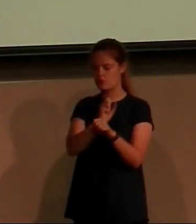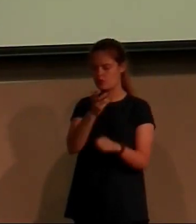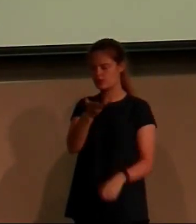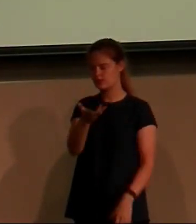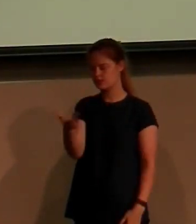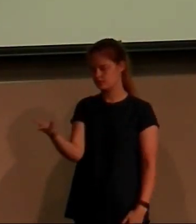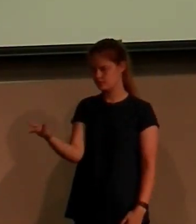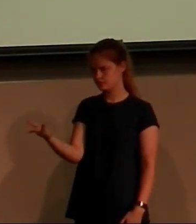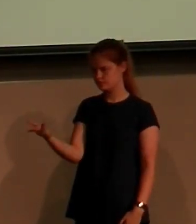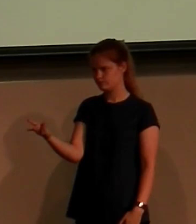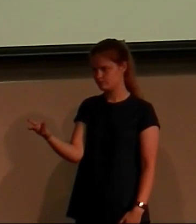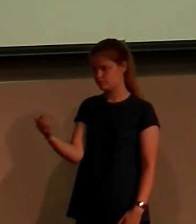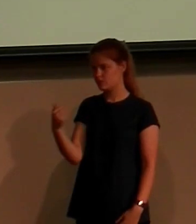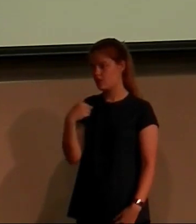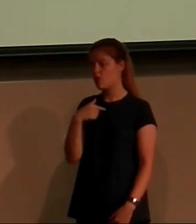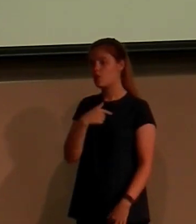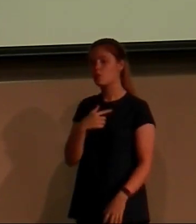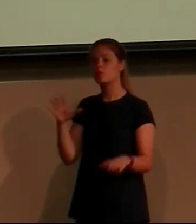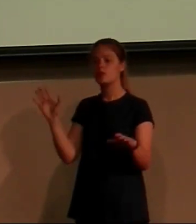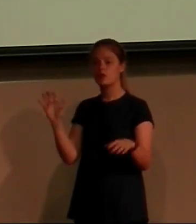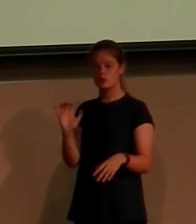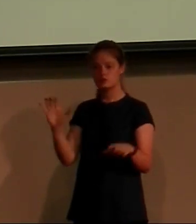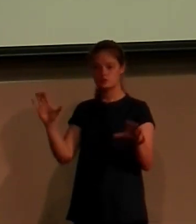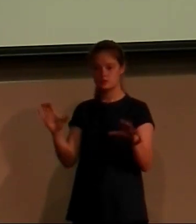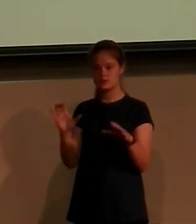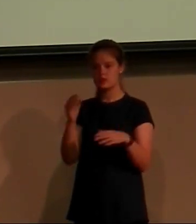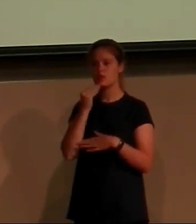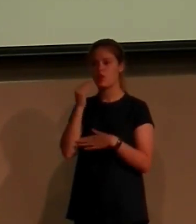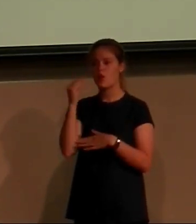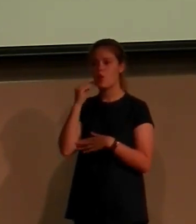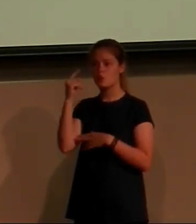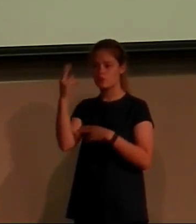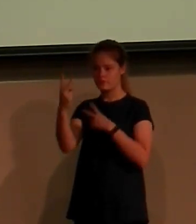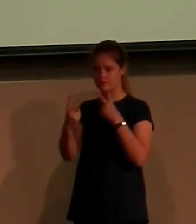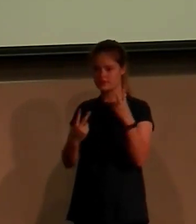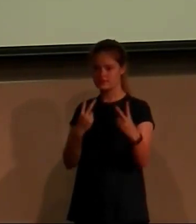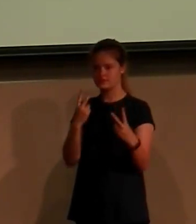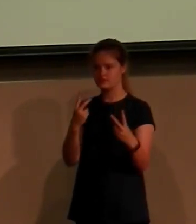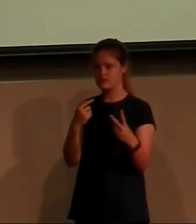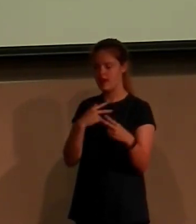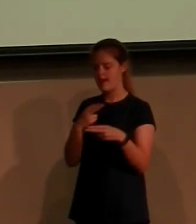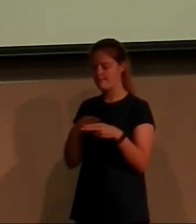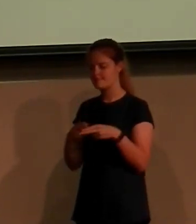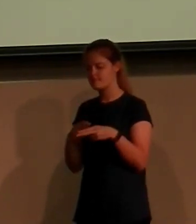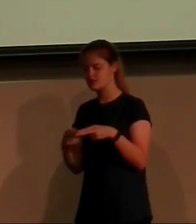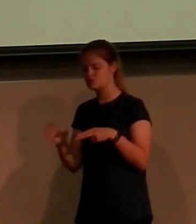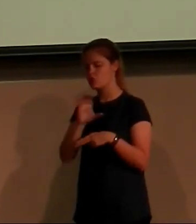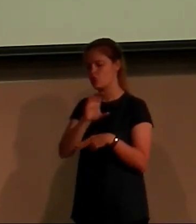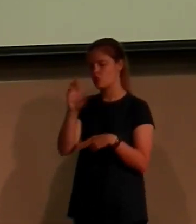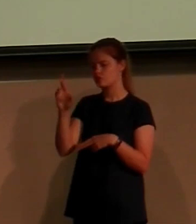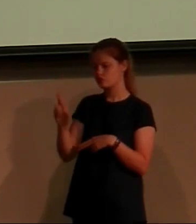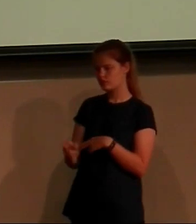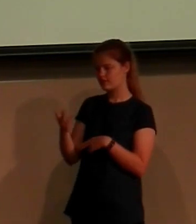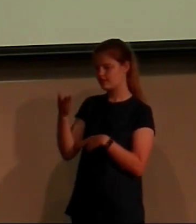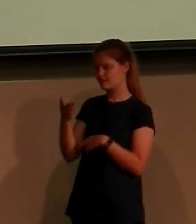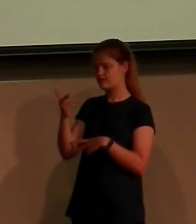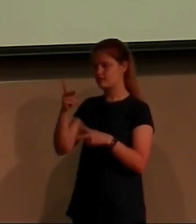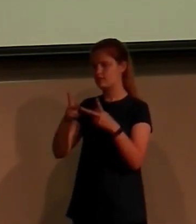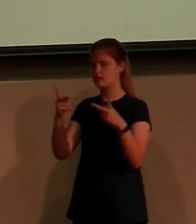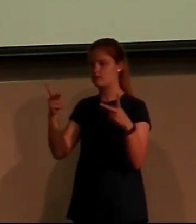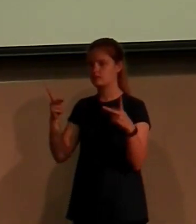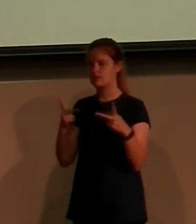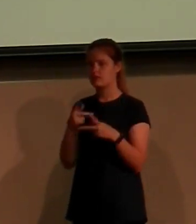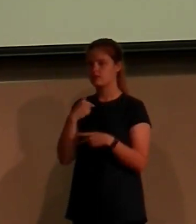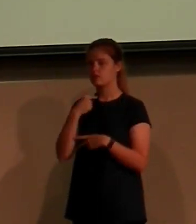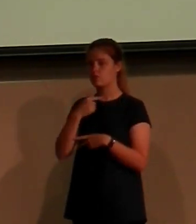So we did home visits. As I mentioned, Costa Rica is a place where we worked 7